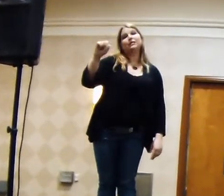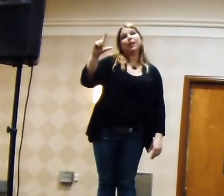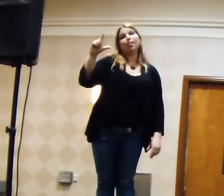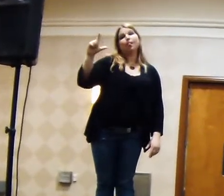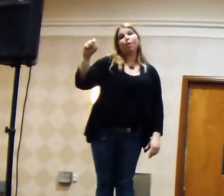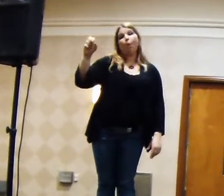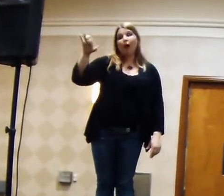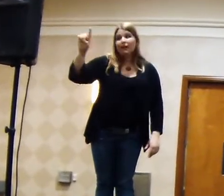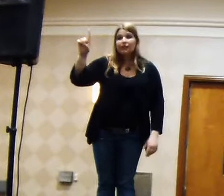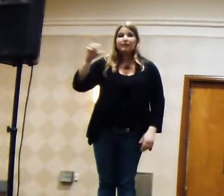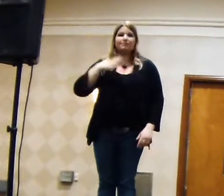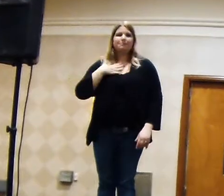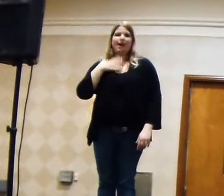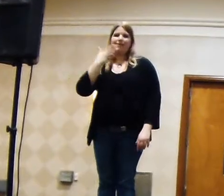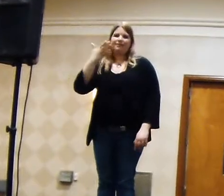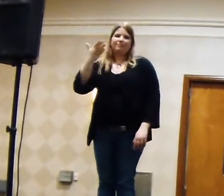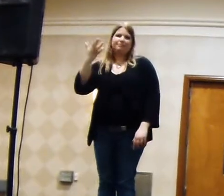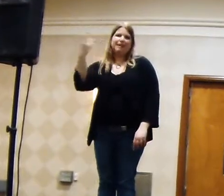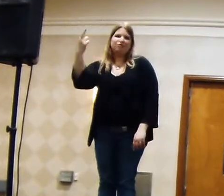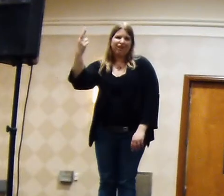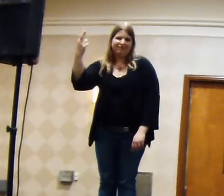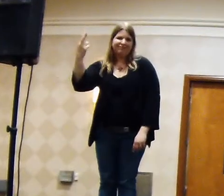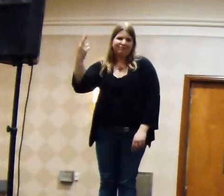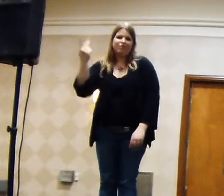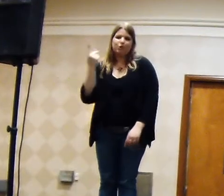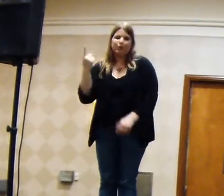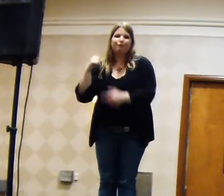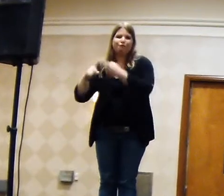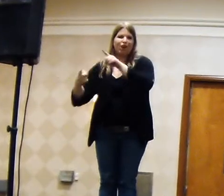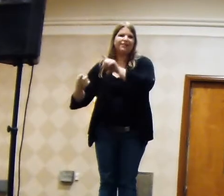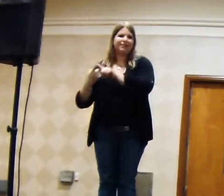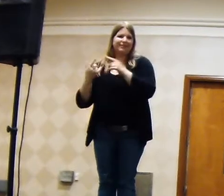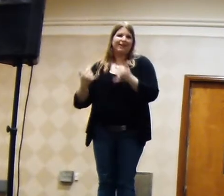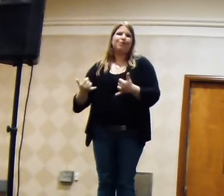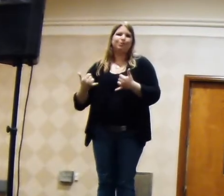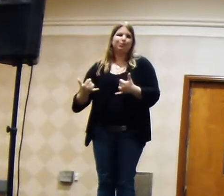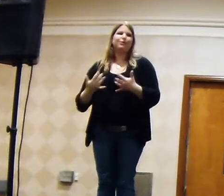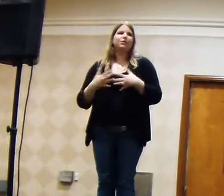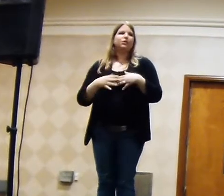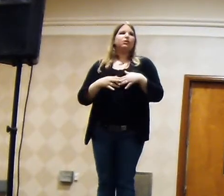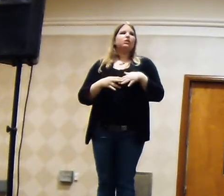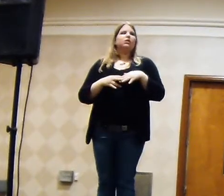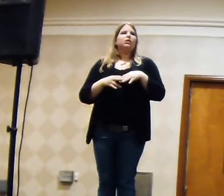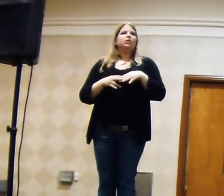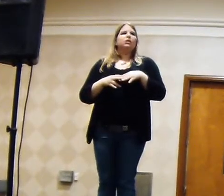now from the movie because I see him a lot in these things. And but